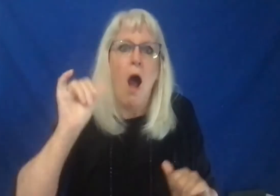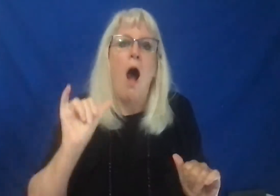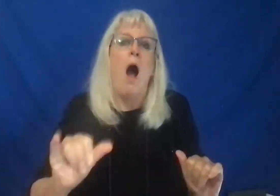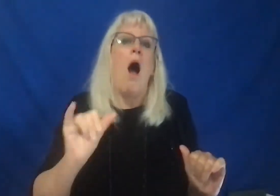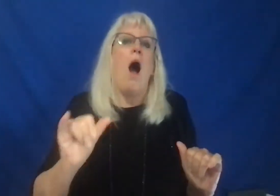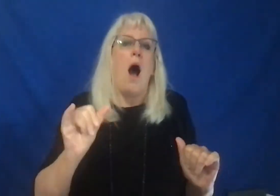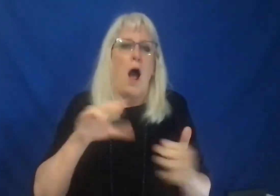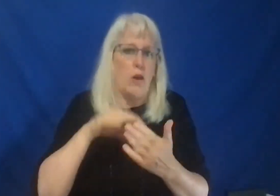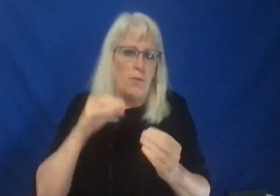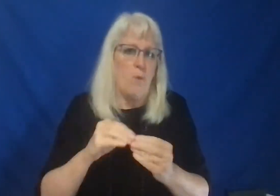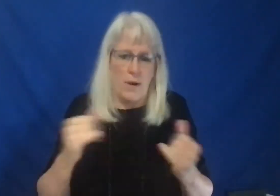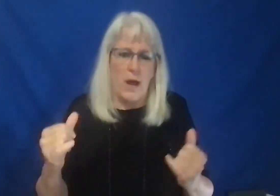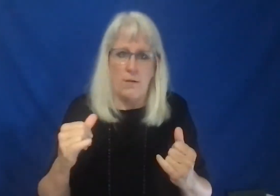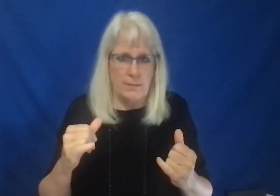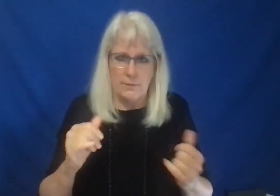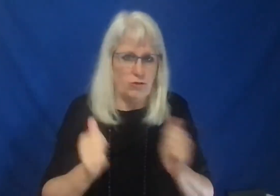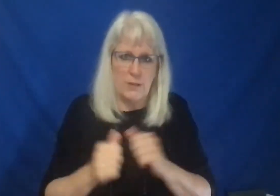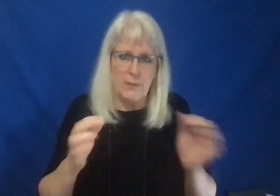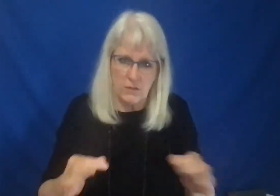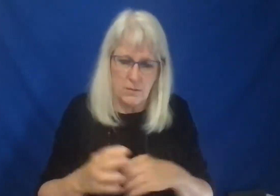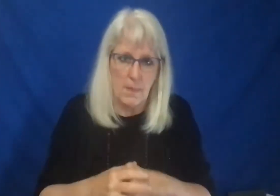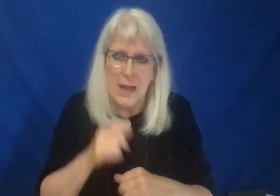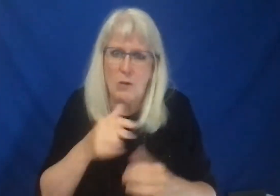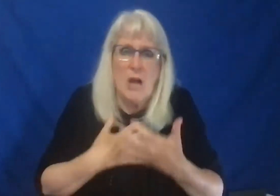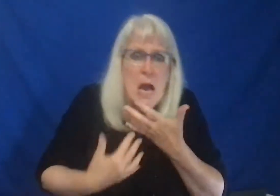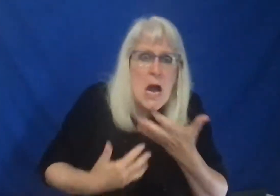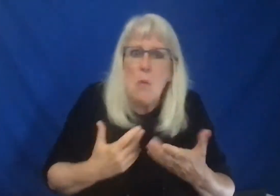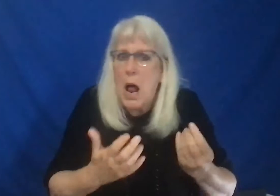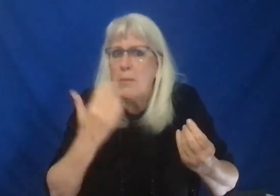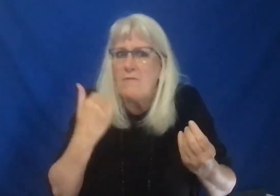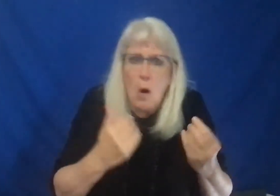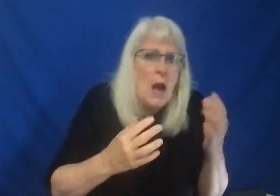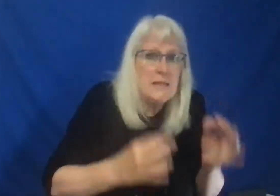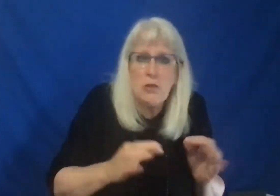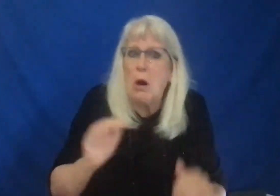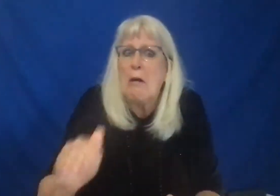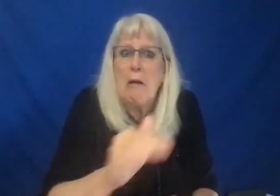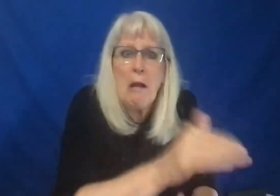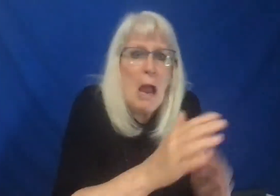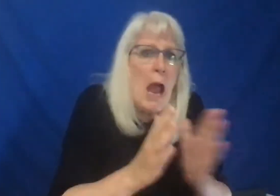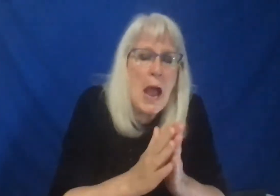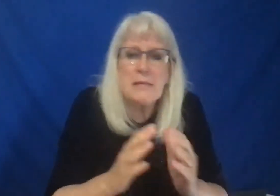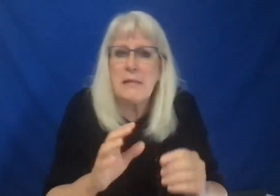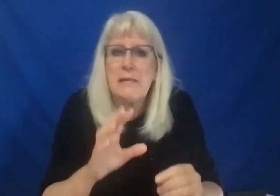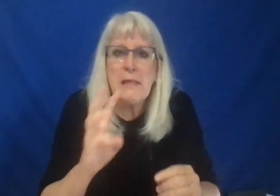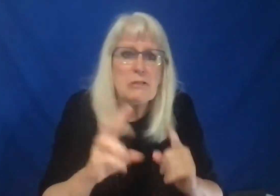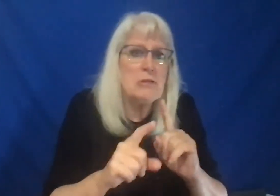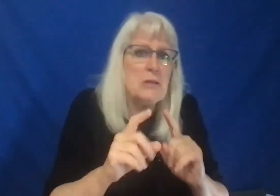with confidence. I don't have to vacillate and be all willy-nilly and go running around to, 6 or 7 different people. What do you think? What do you